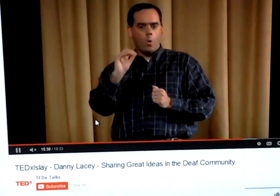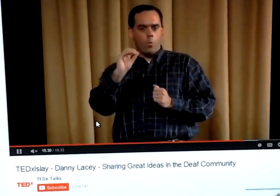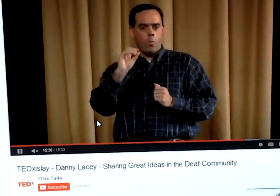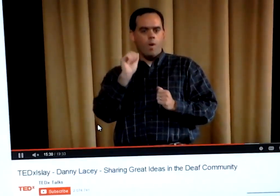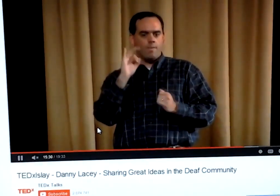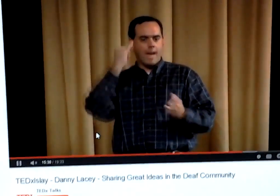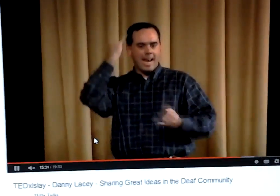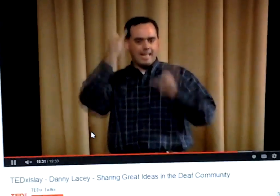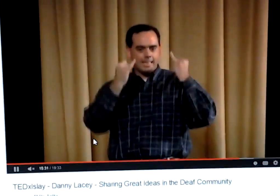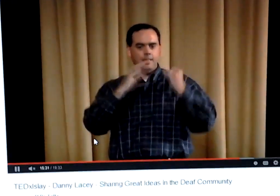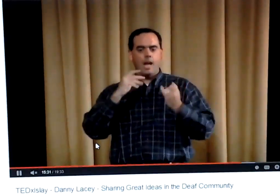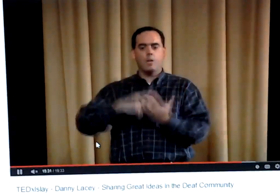They wanted to plan for the real world.